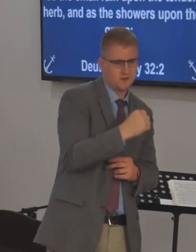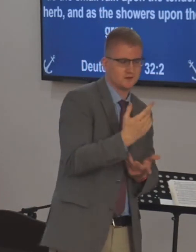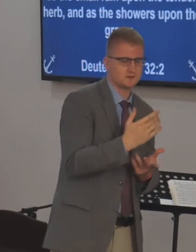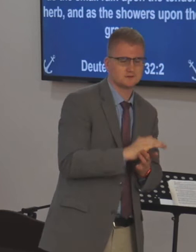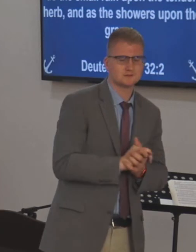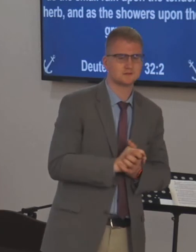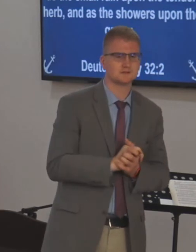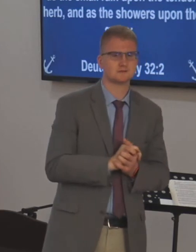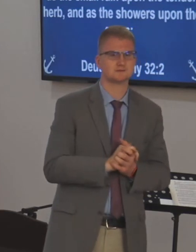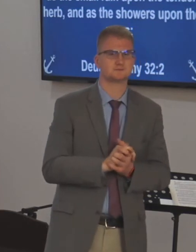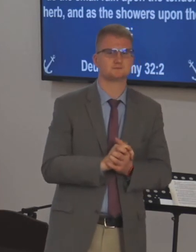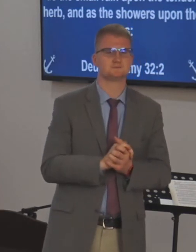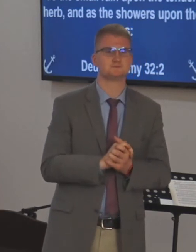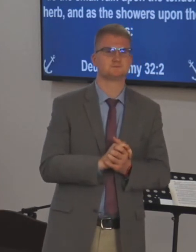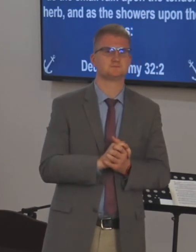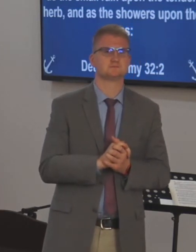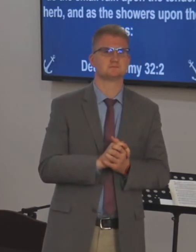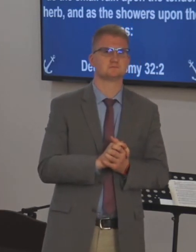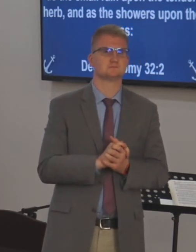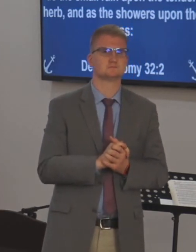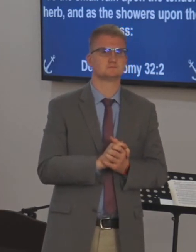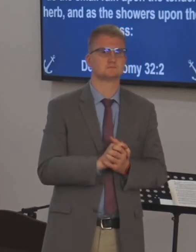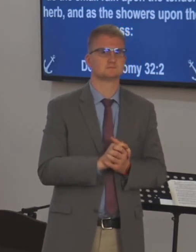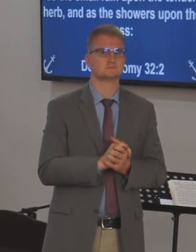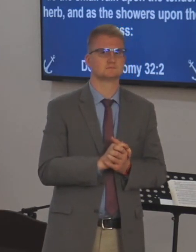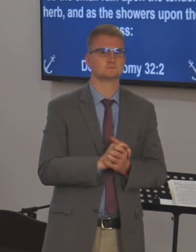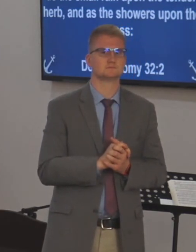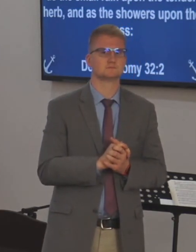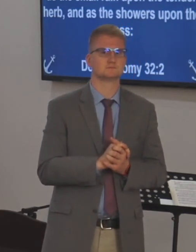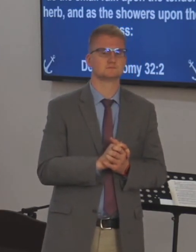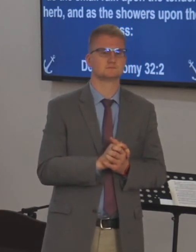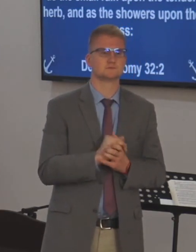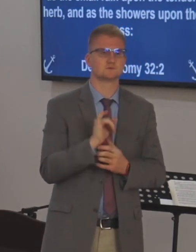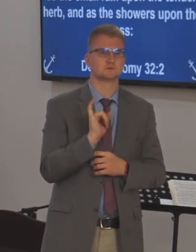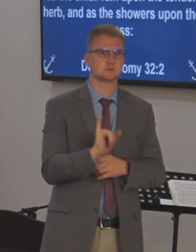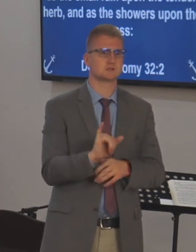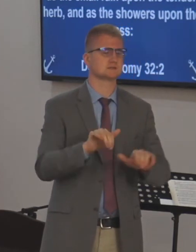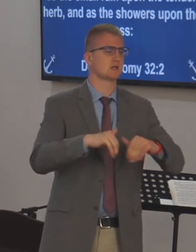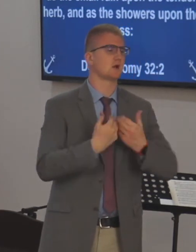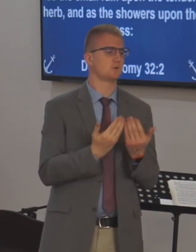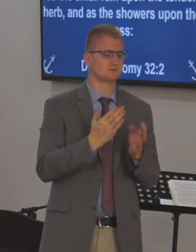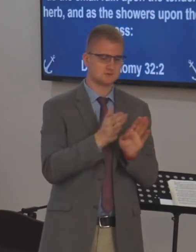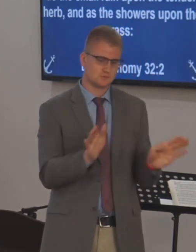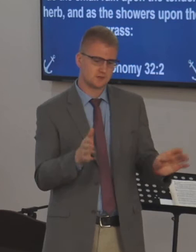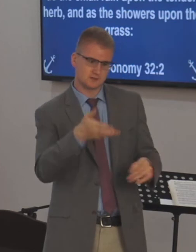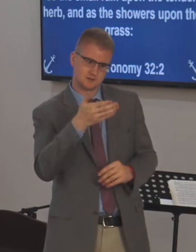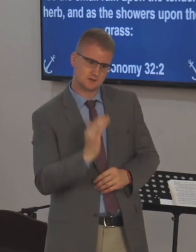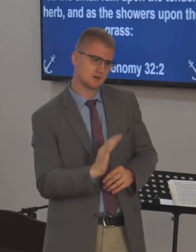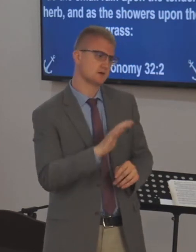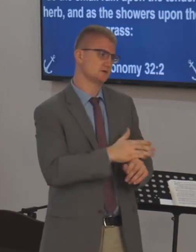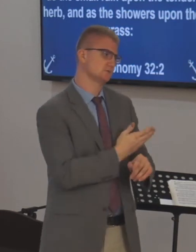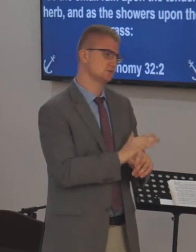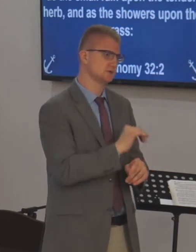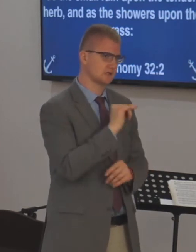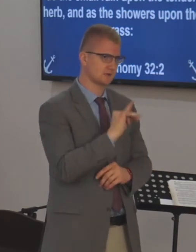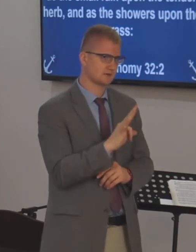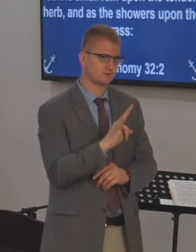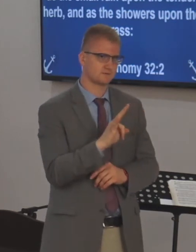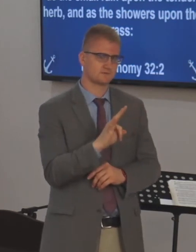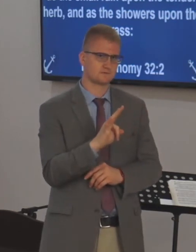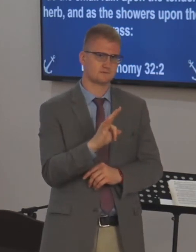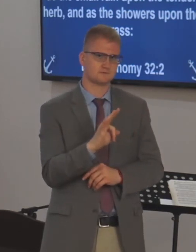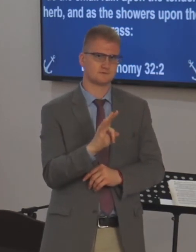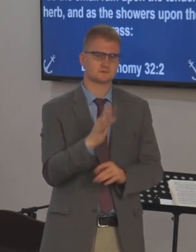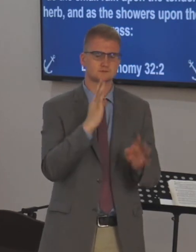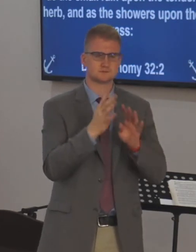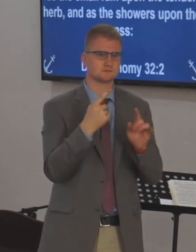honoring God's word. Think about that. That's how you distinguish with God's music, other than if you know the words